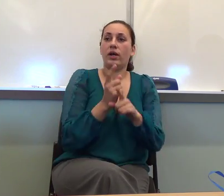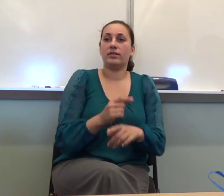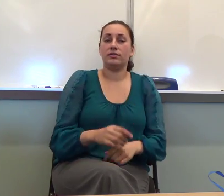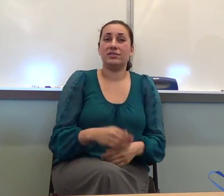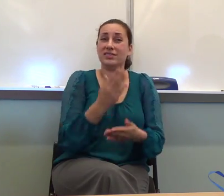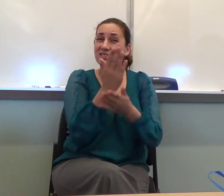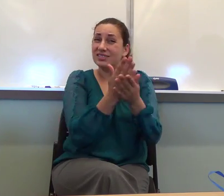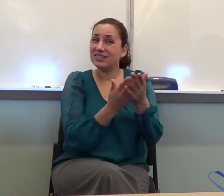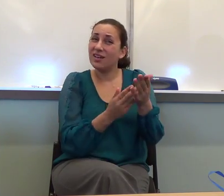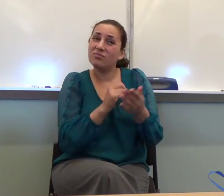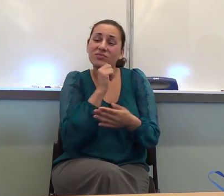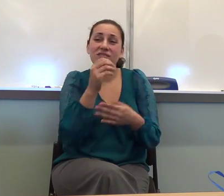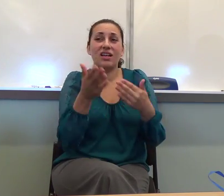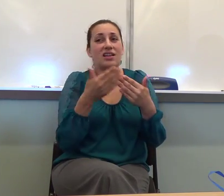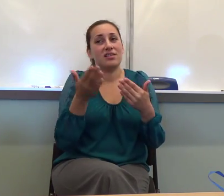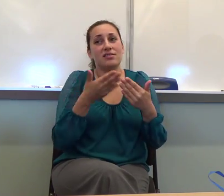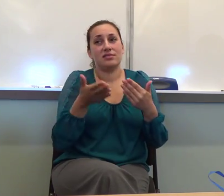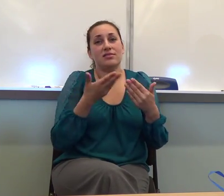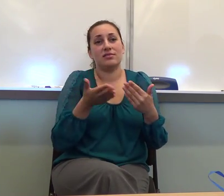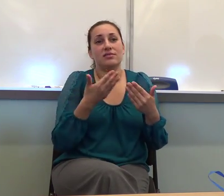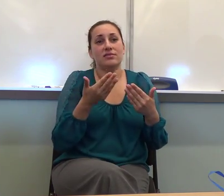so easy to figure out.